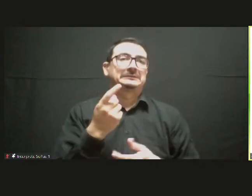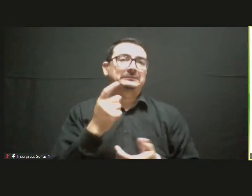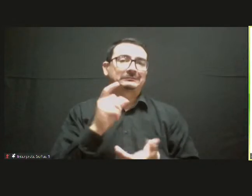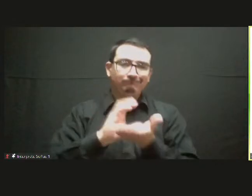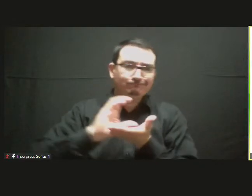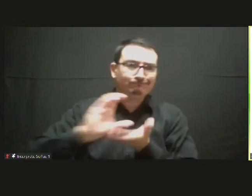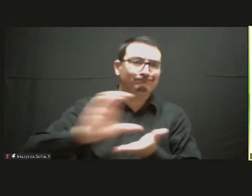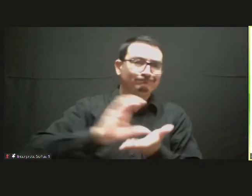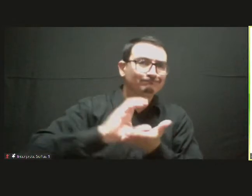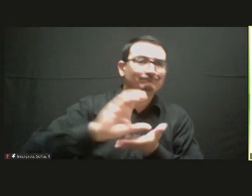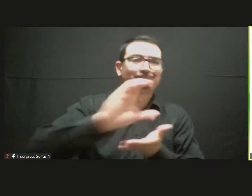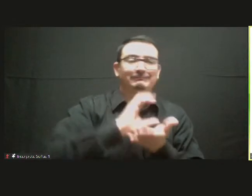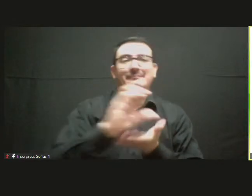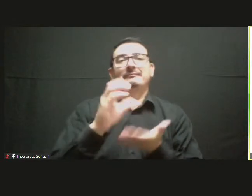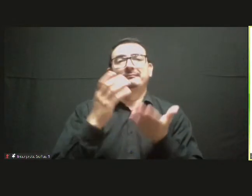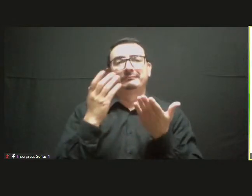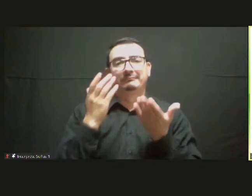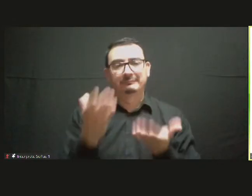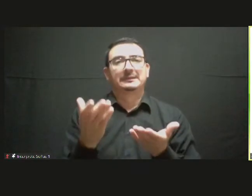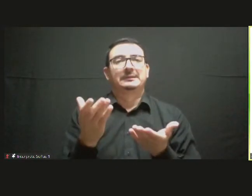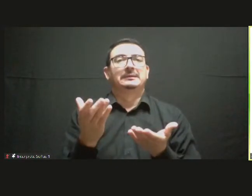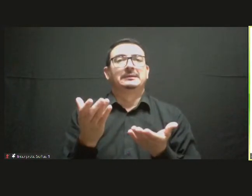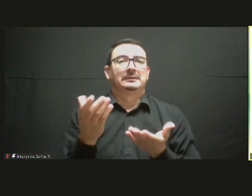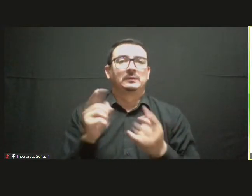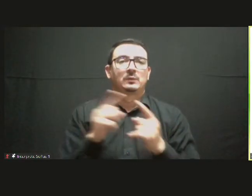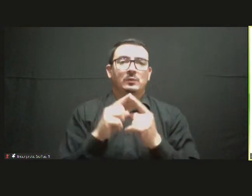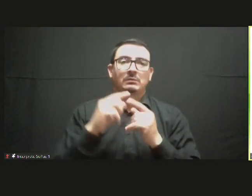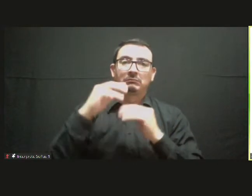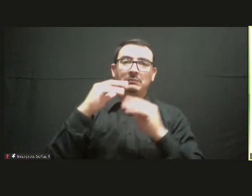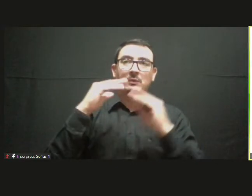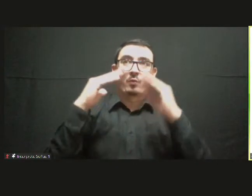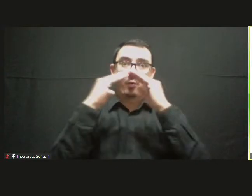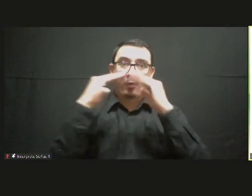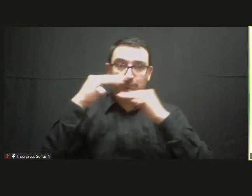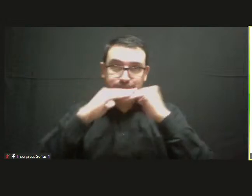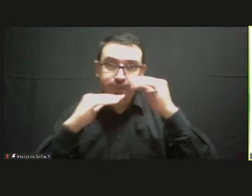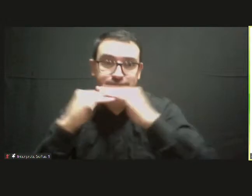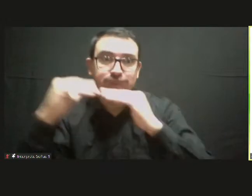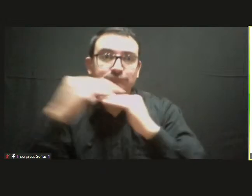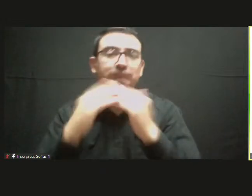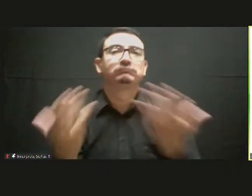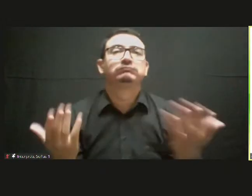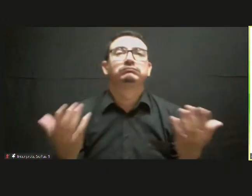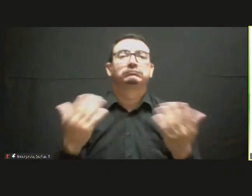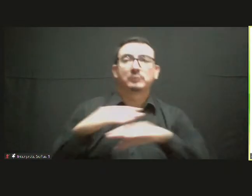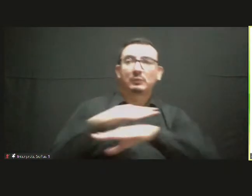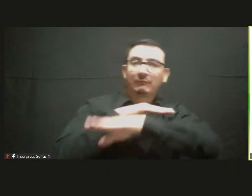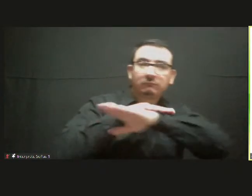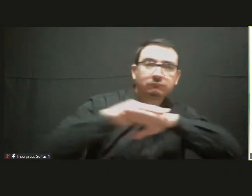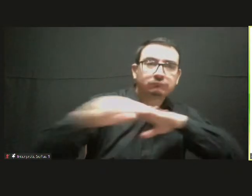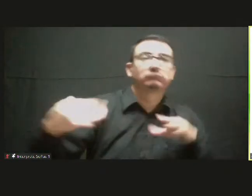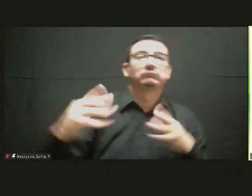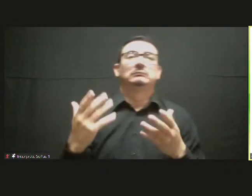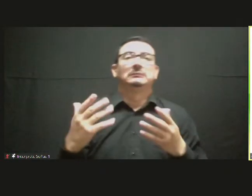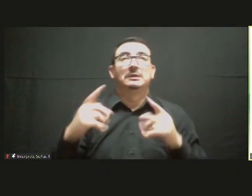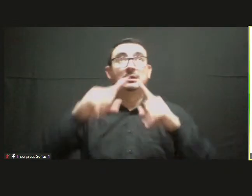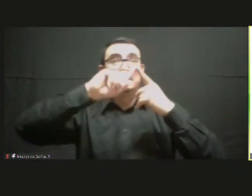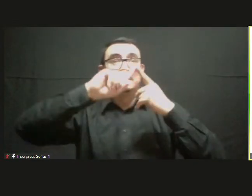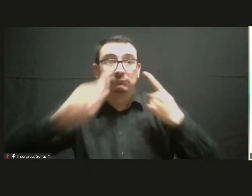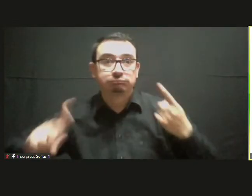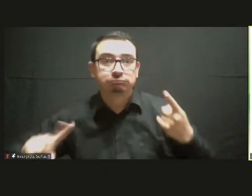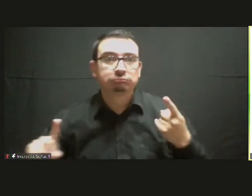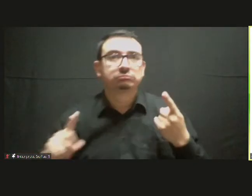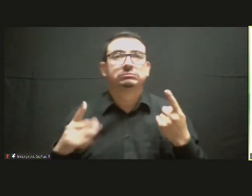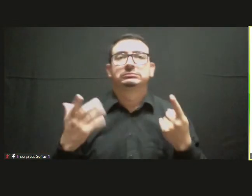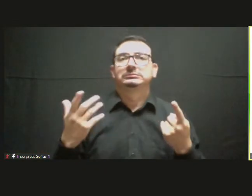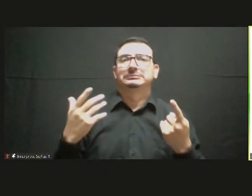infrastructure like roads, like energy, all other infrastructure that would be quite important for a country's